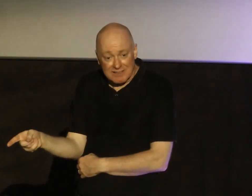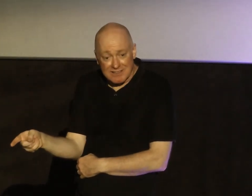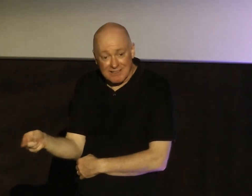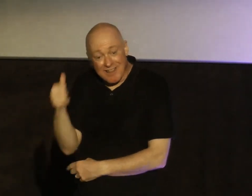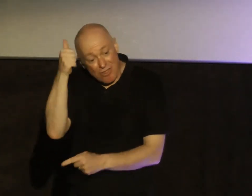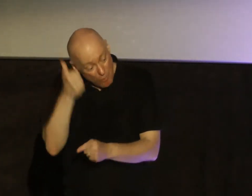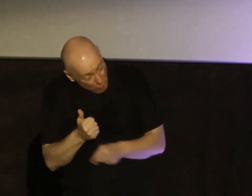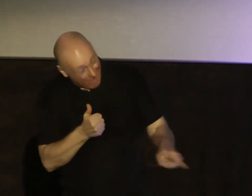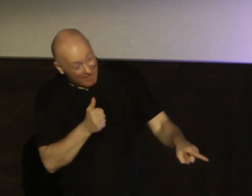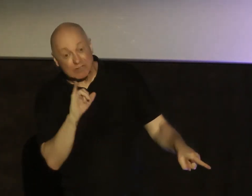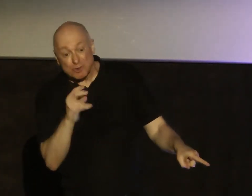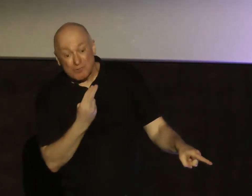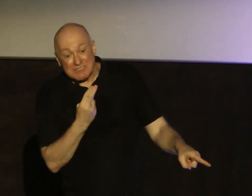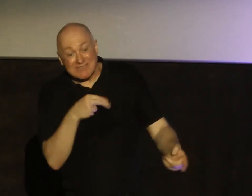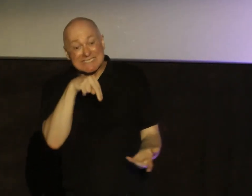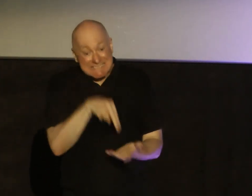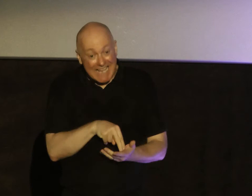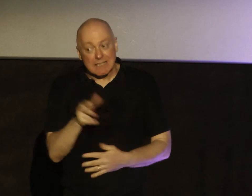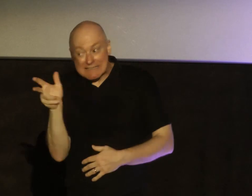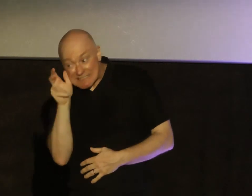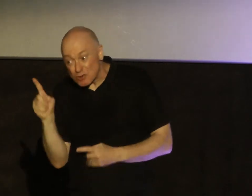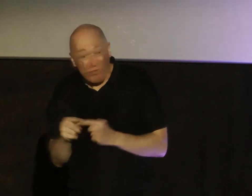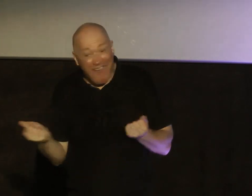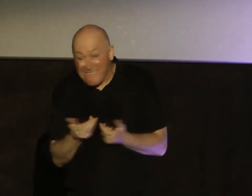is standing before them.